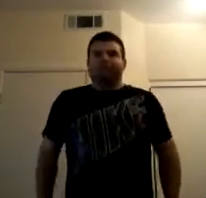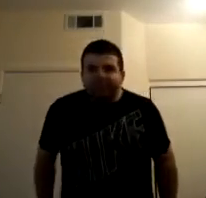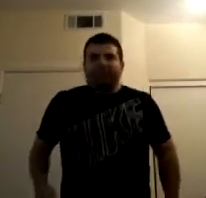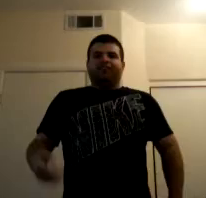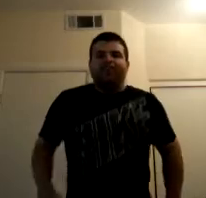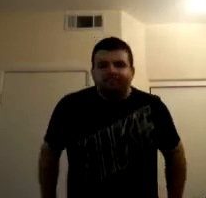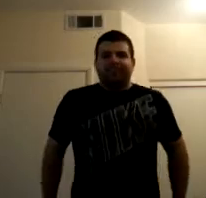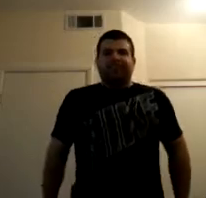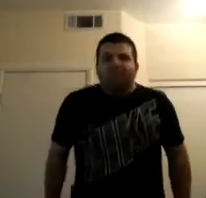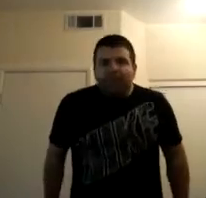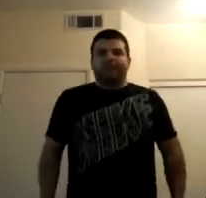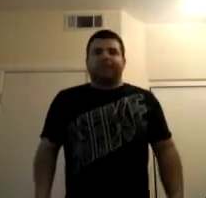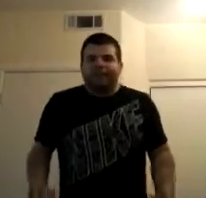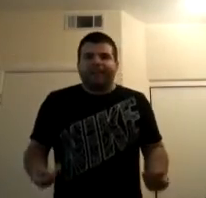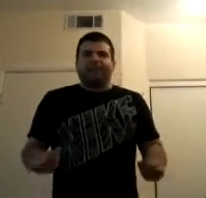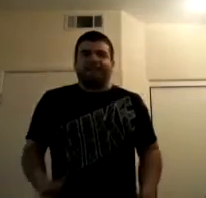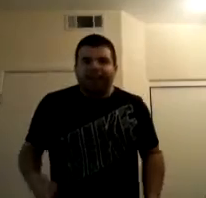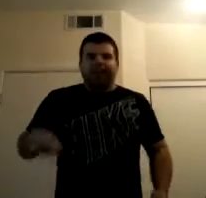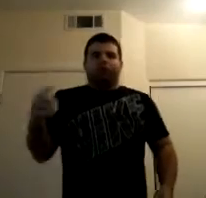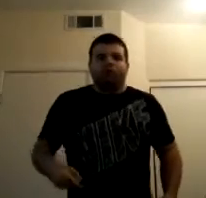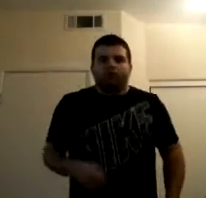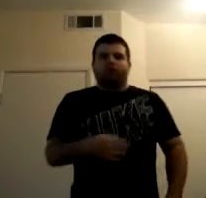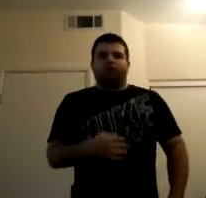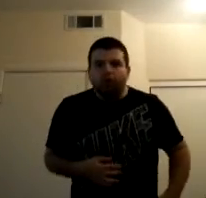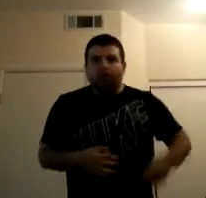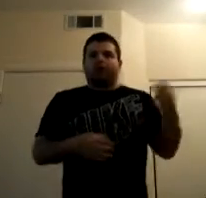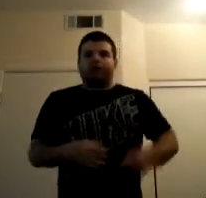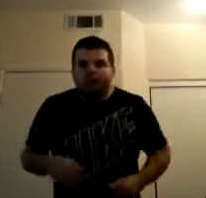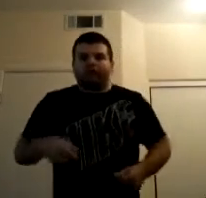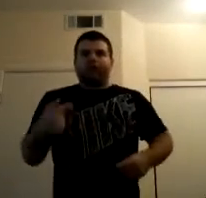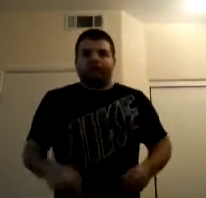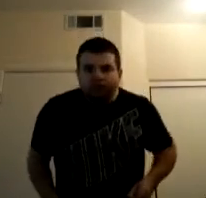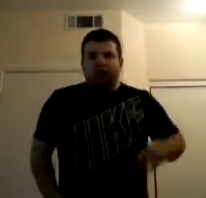you? Quarterly, quarterly, I'm the lay. What you gonna do when we come for you?